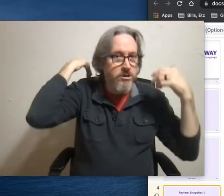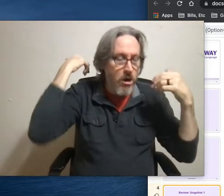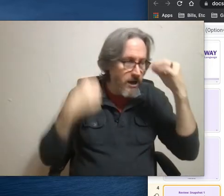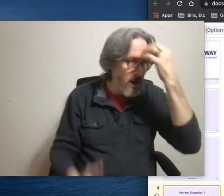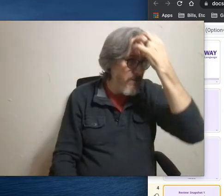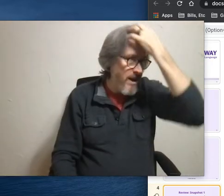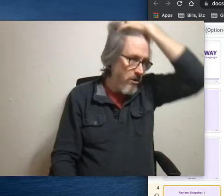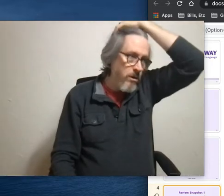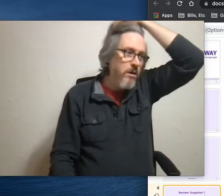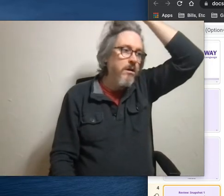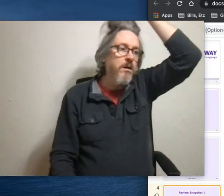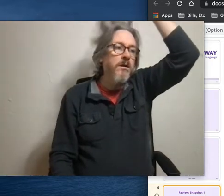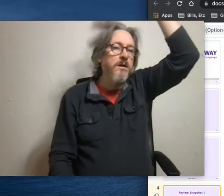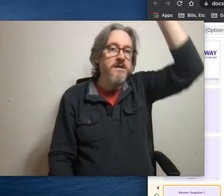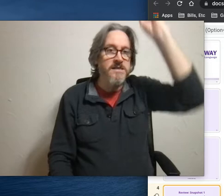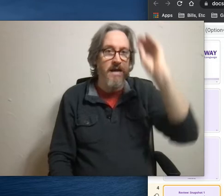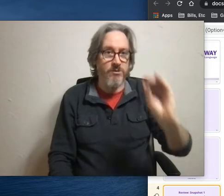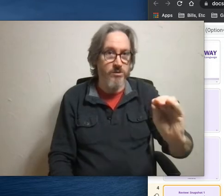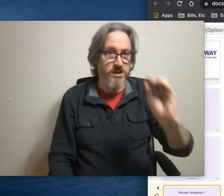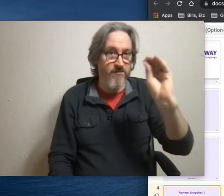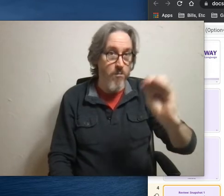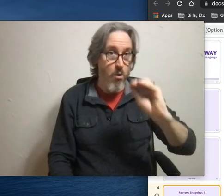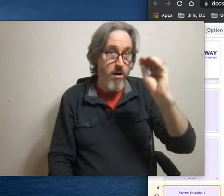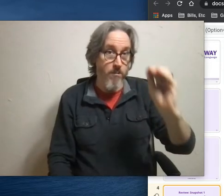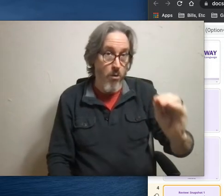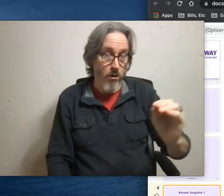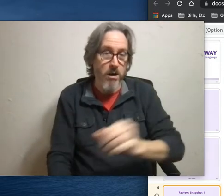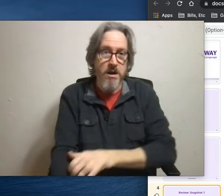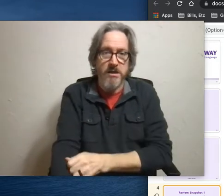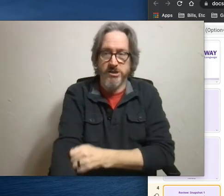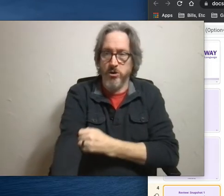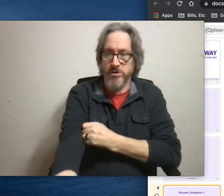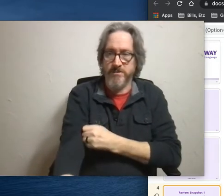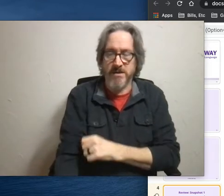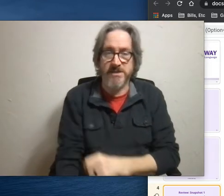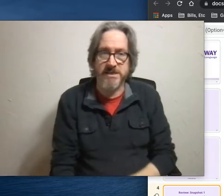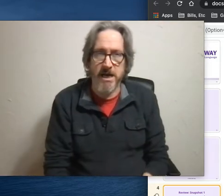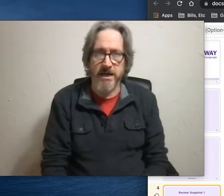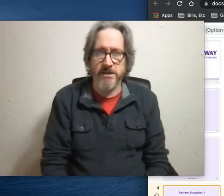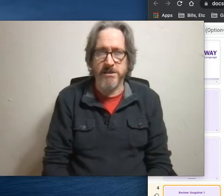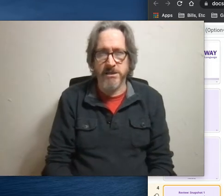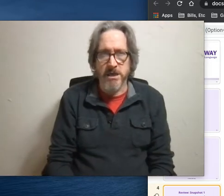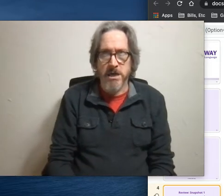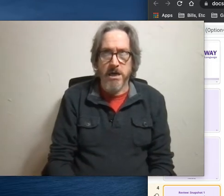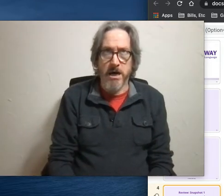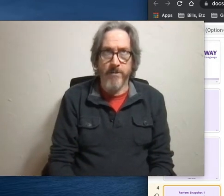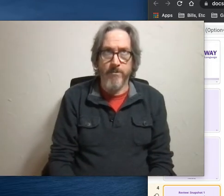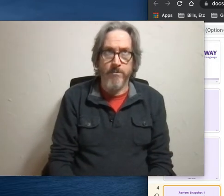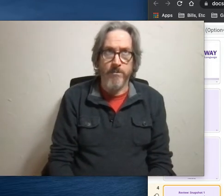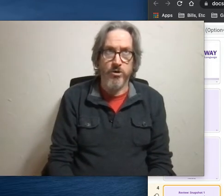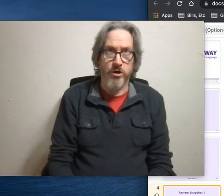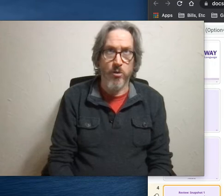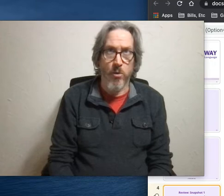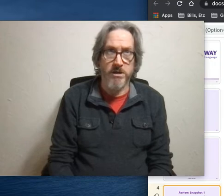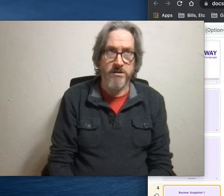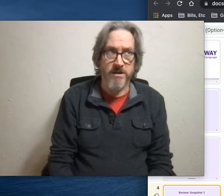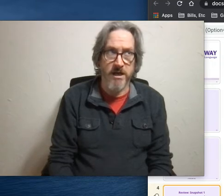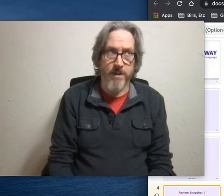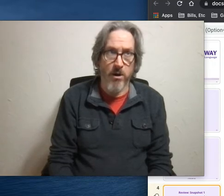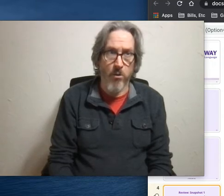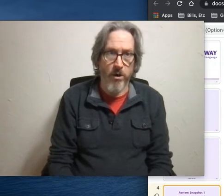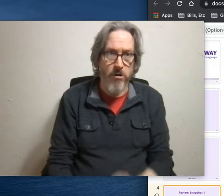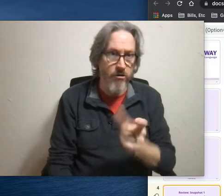we're talking about conceptual stuff more and more. So sometimes the signs, you're going to want